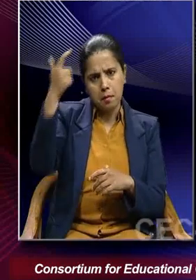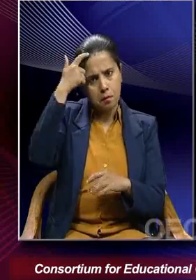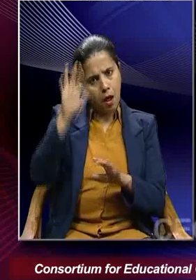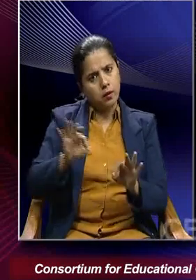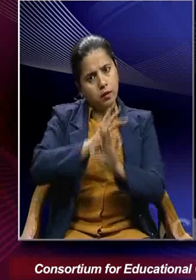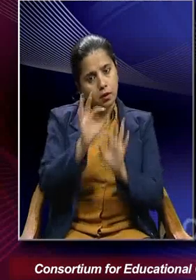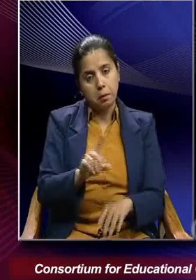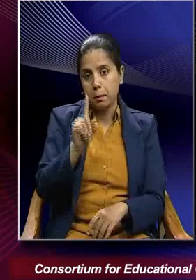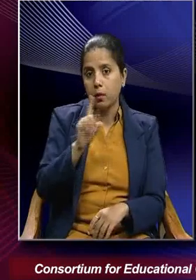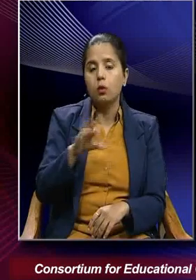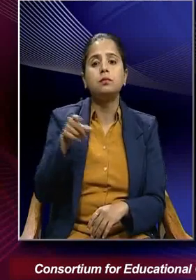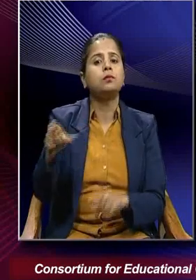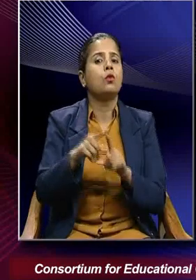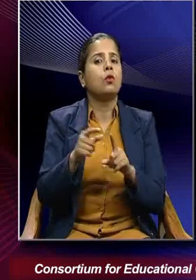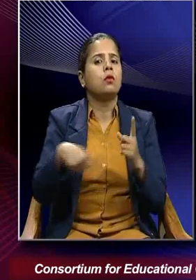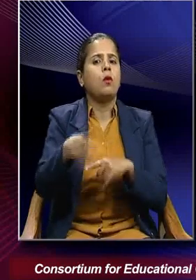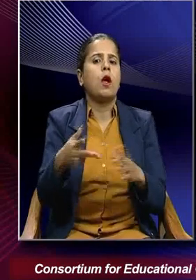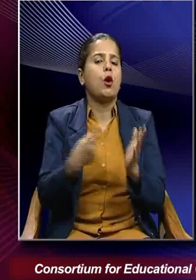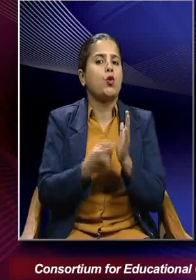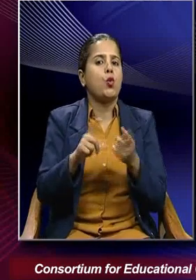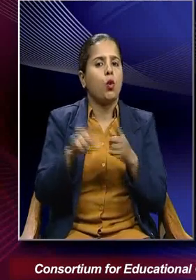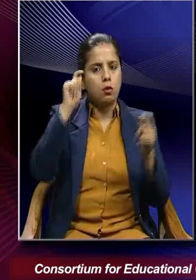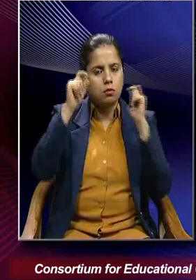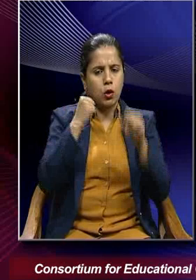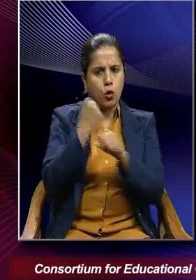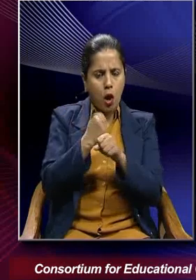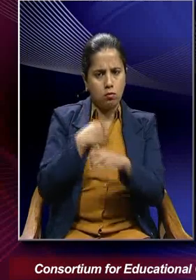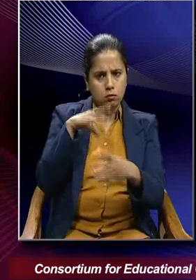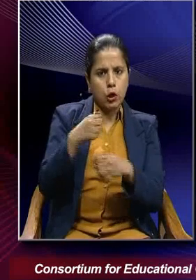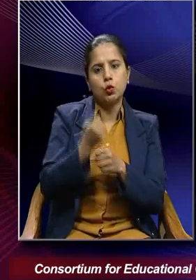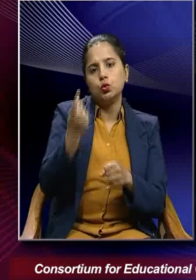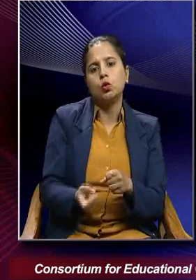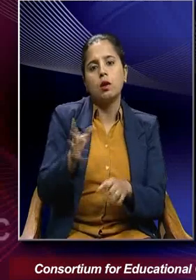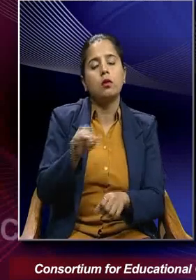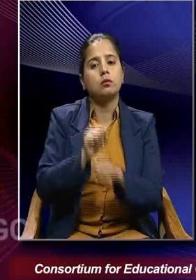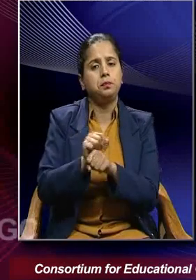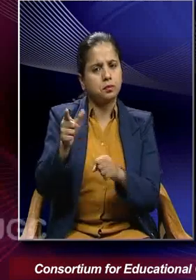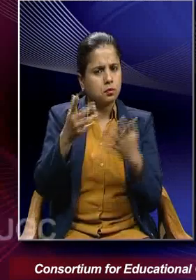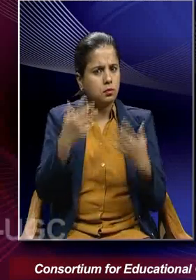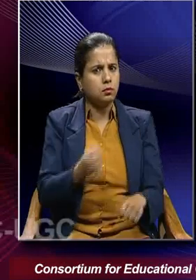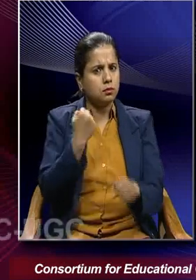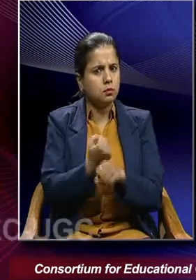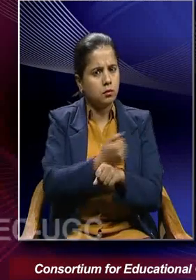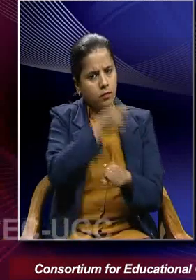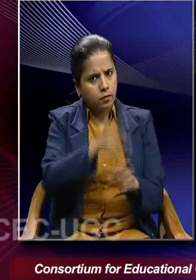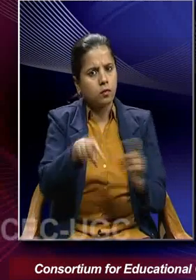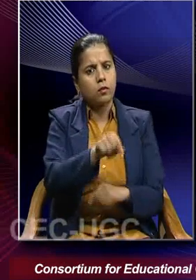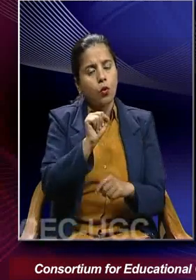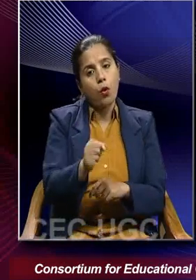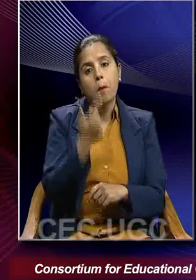he was playing some kind of a role with the government work in Gujarat, and he wanted that the work should be done in the mother